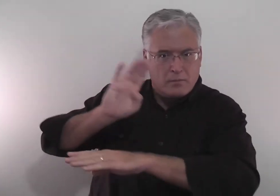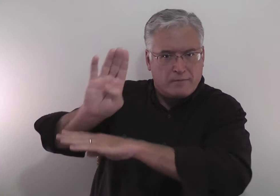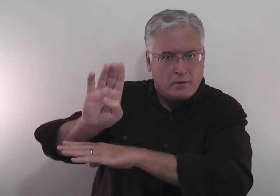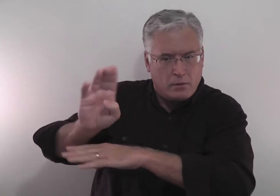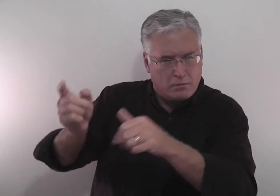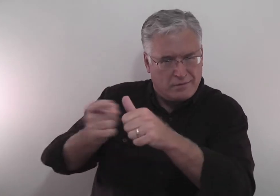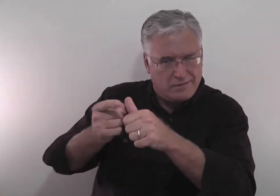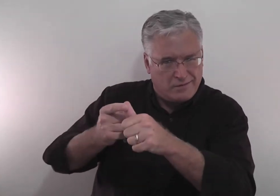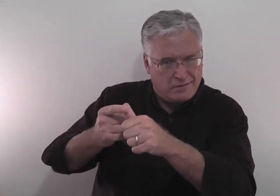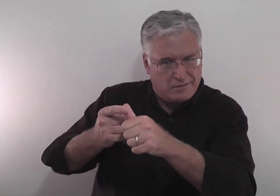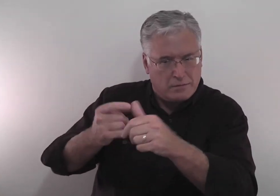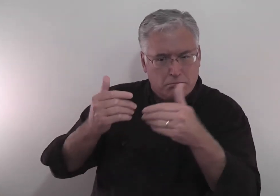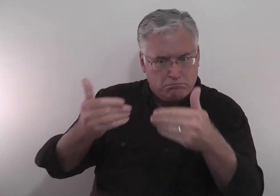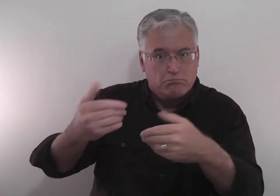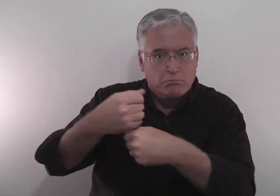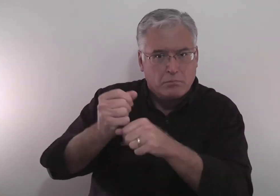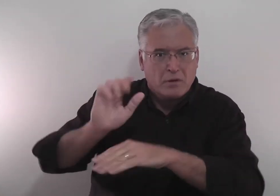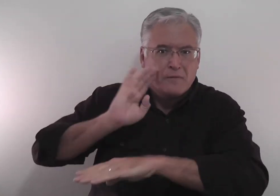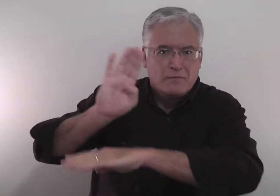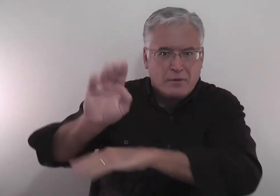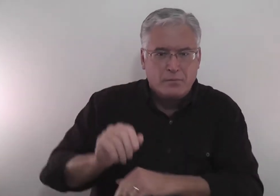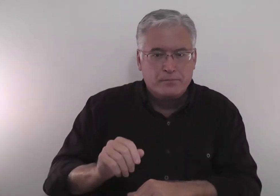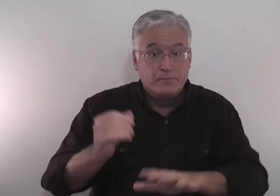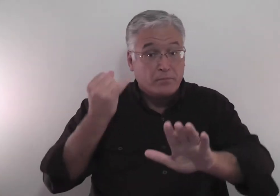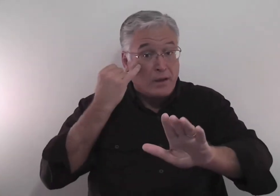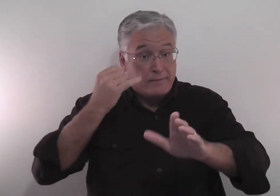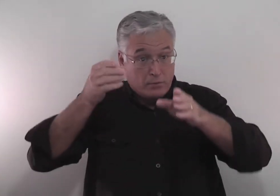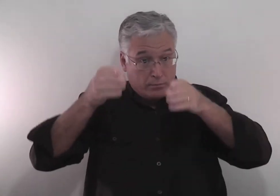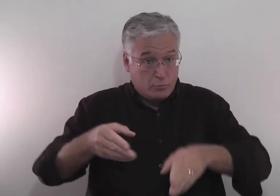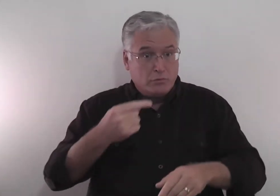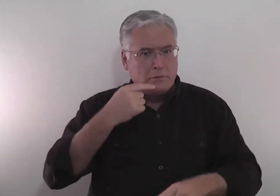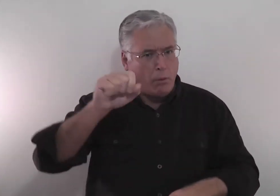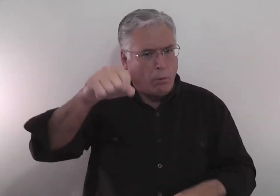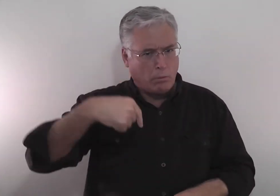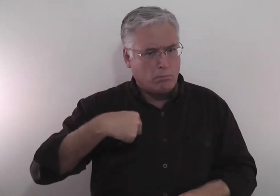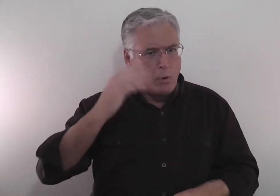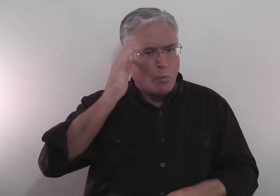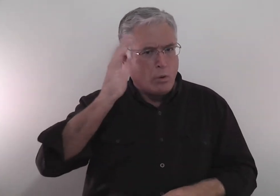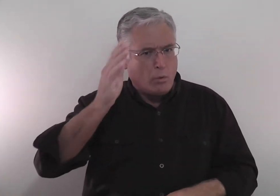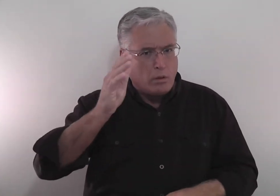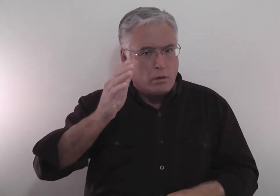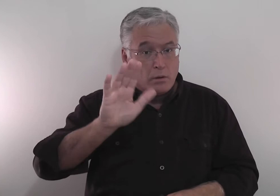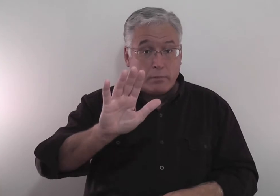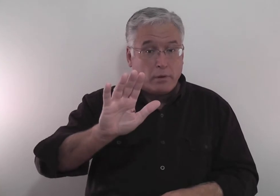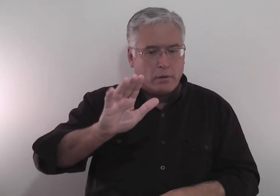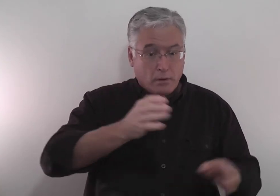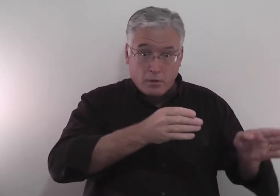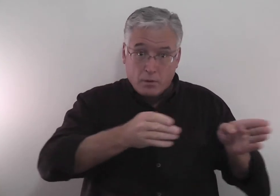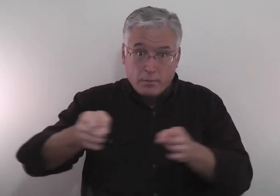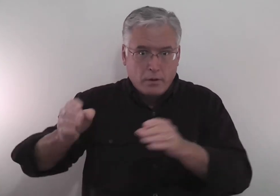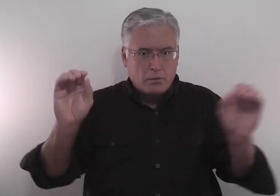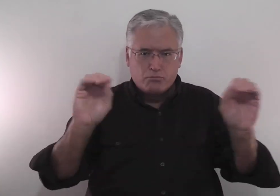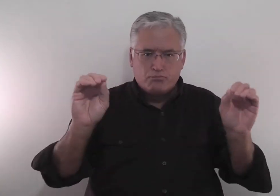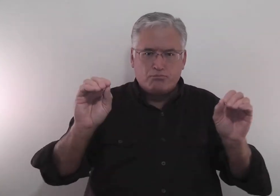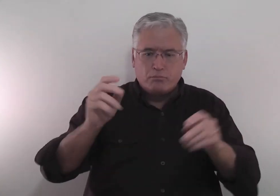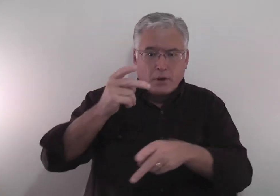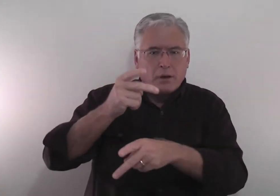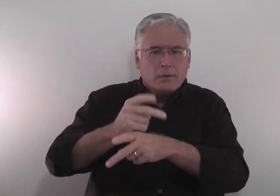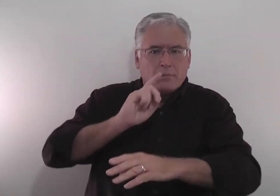plan, that they're going to keep this vow. If the person says, "Oh, okay, I will," but they're not making